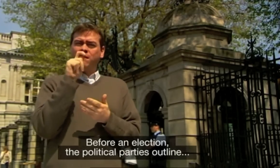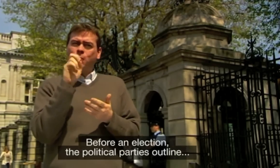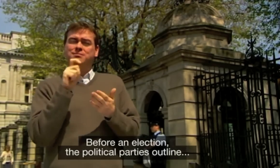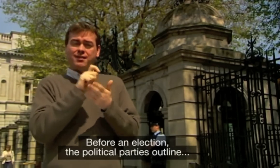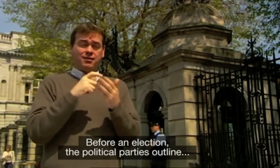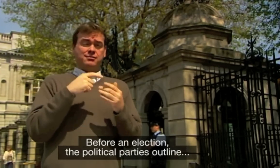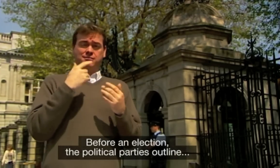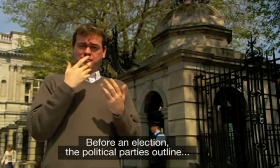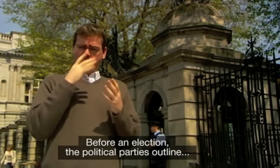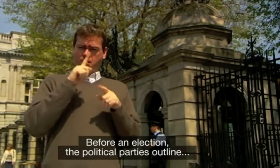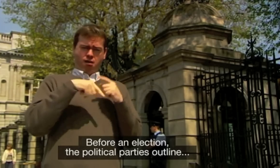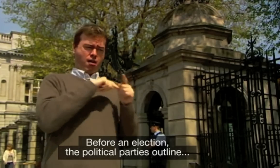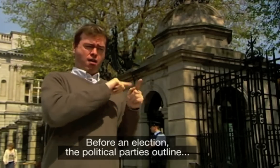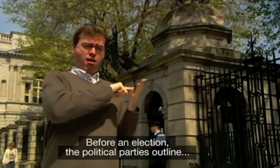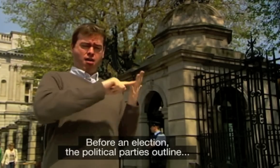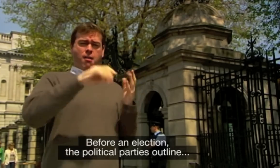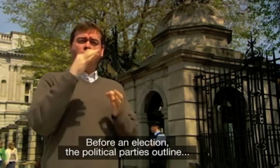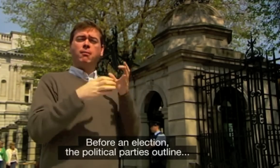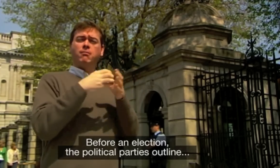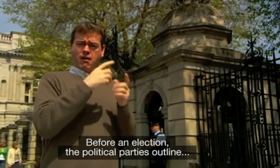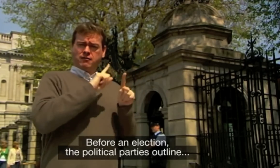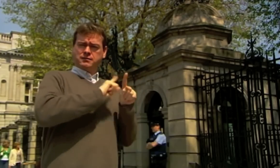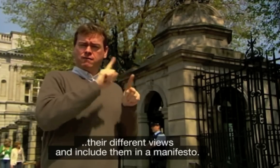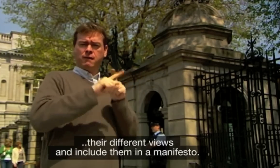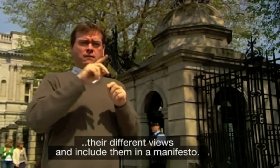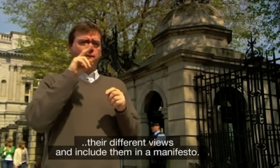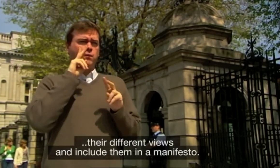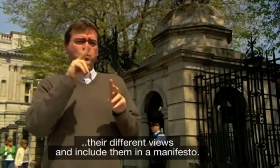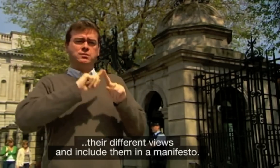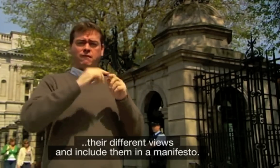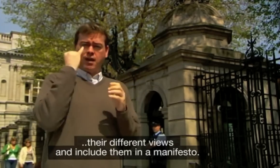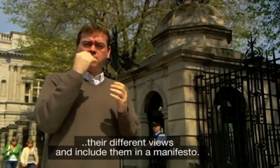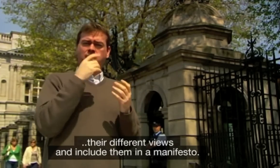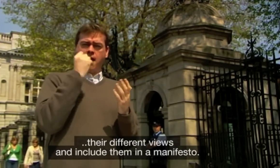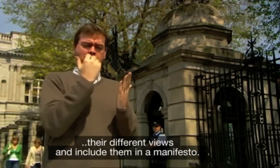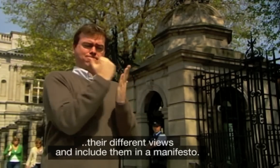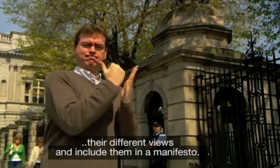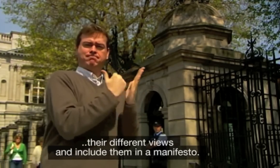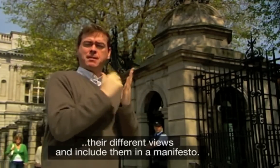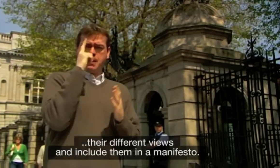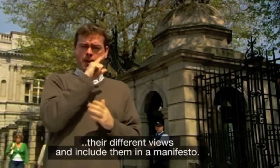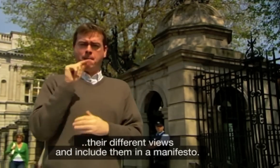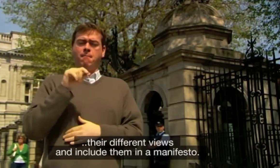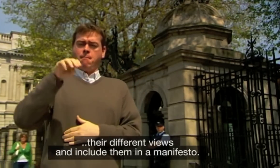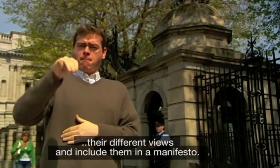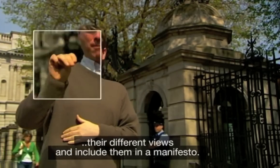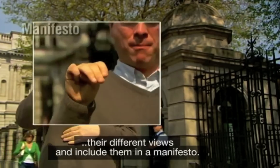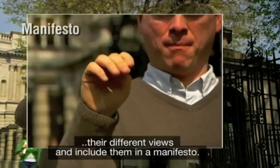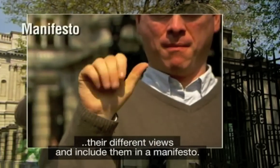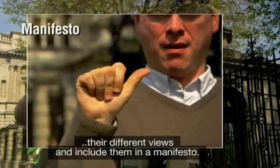Before an election, the political parties outline their different views and include them in a manifesto.